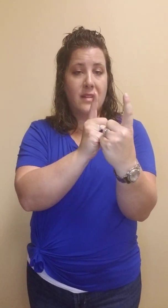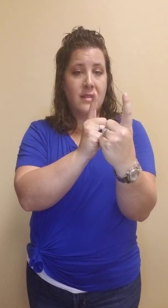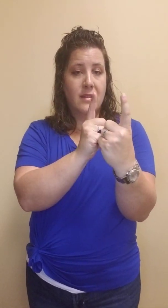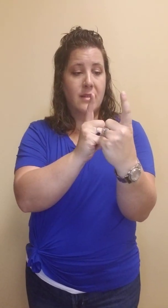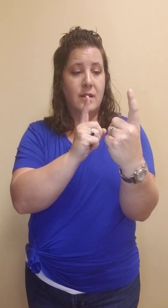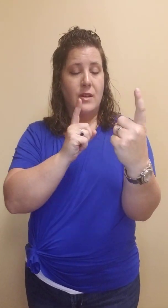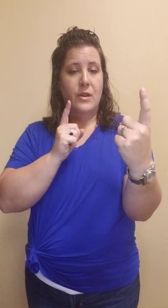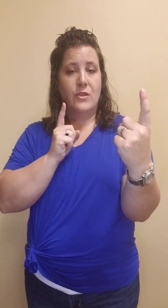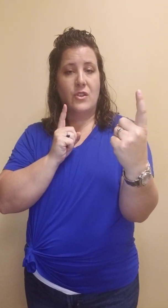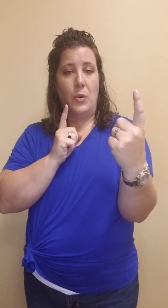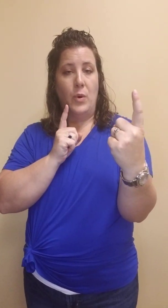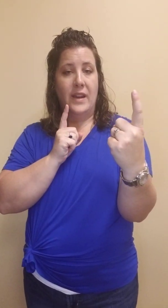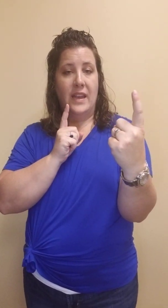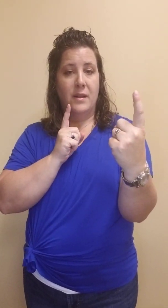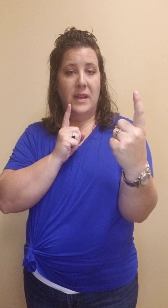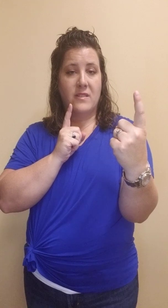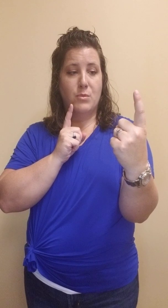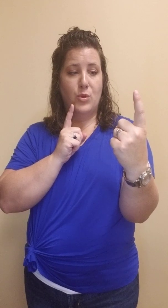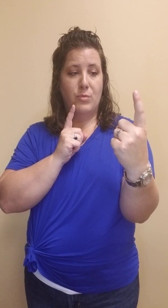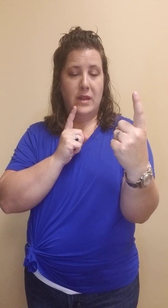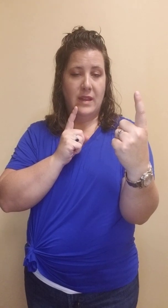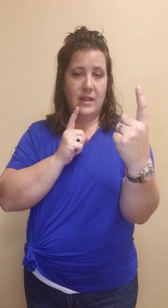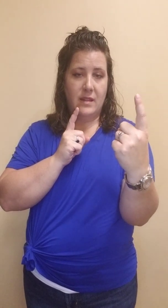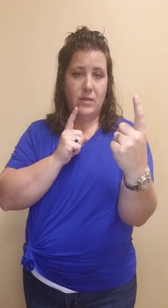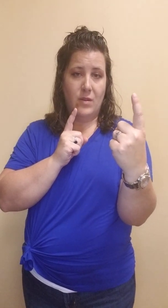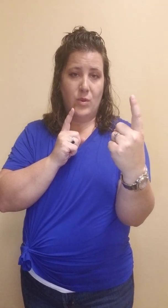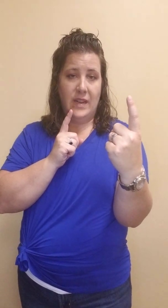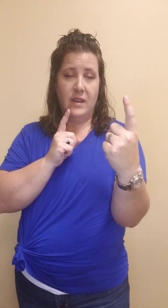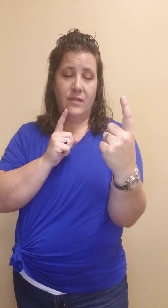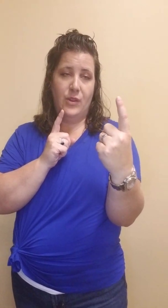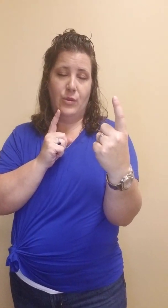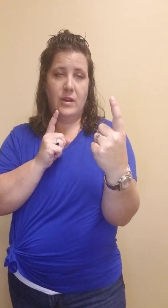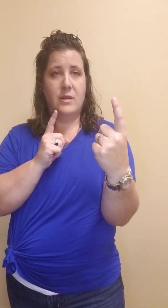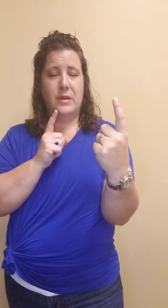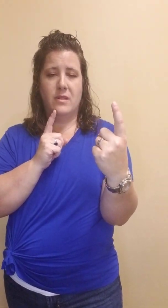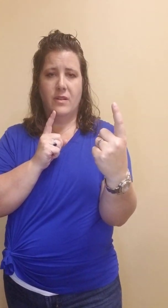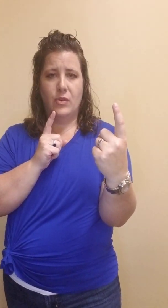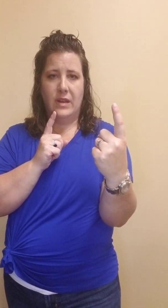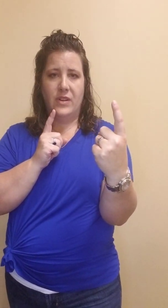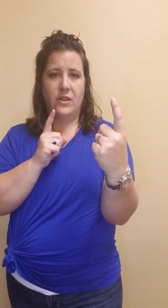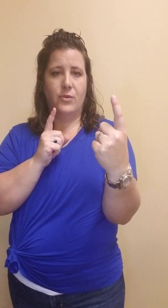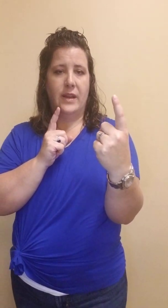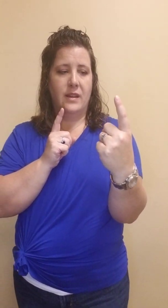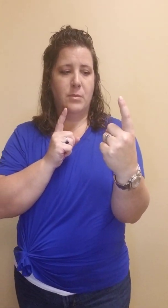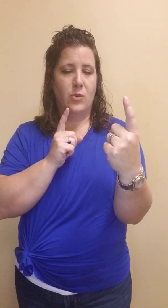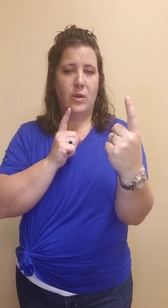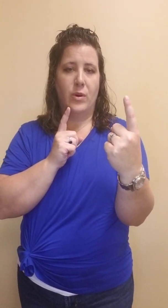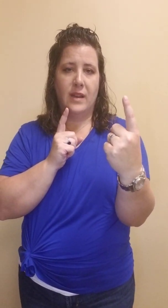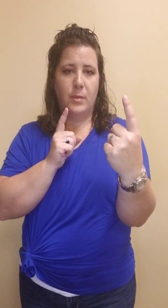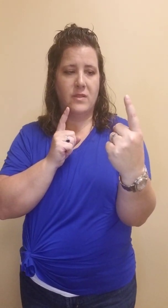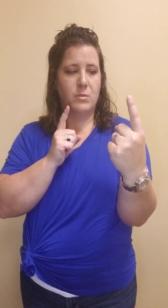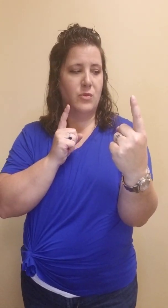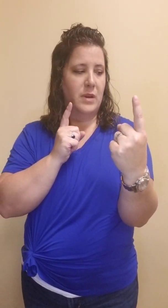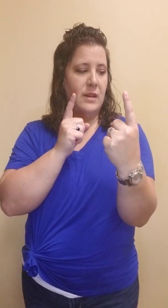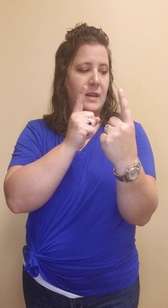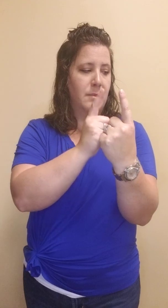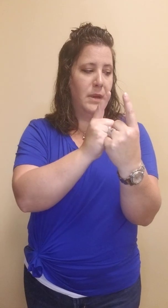meet. So one hand makes the movement. That the one hand, it depends on if you're left-handed or right-handed, but only one hand makes the movement.